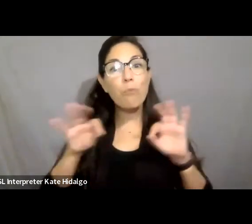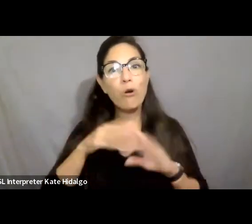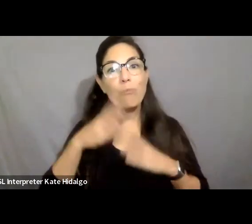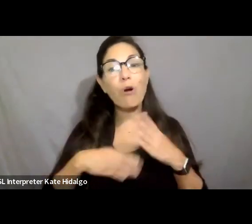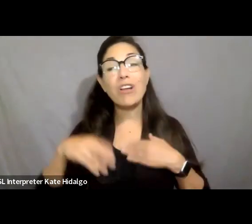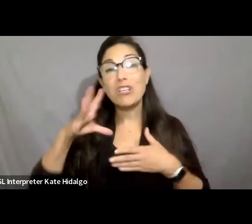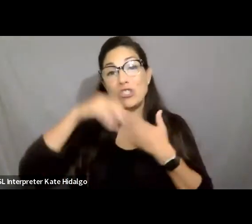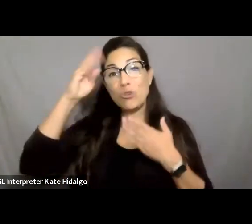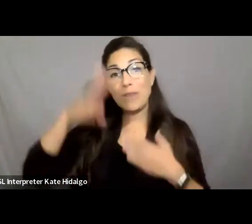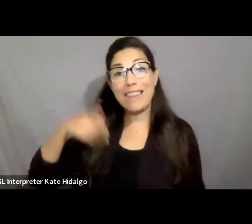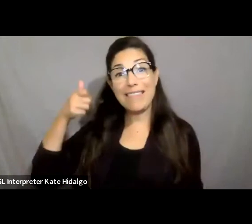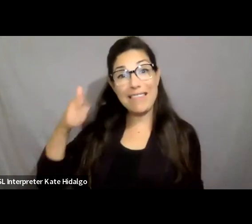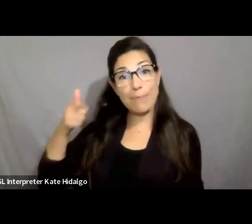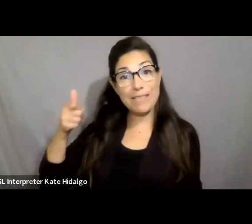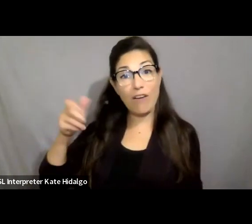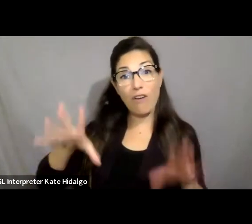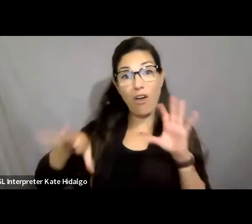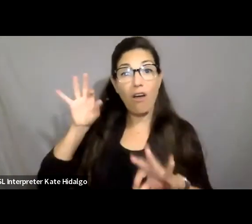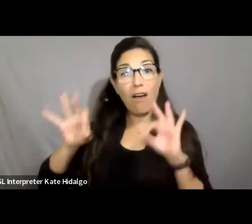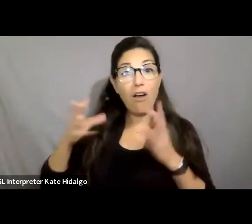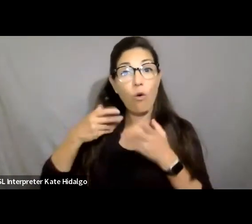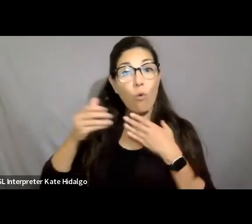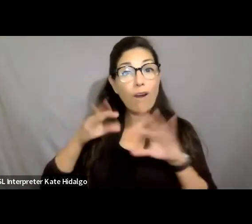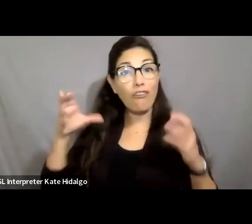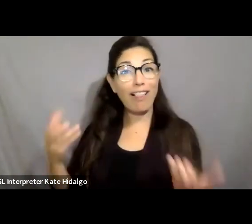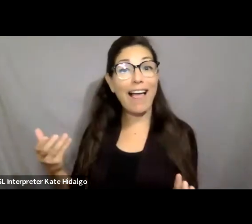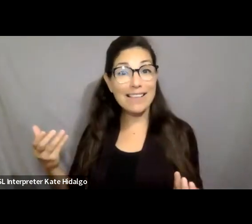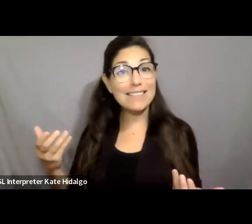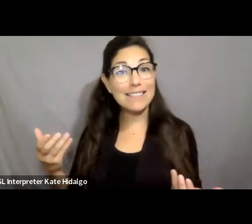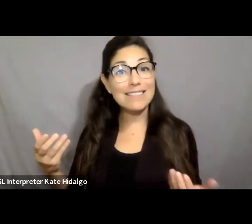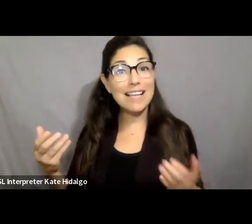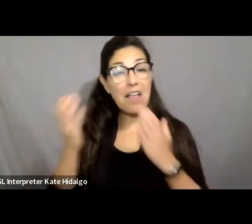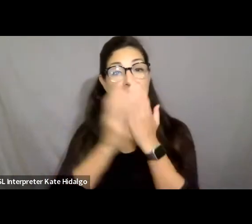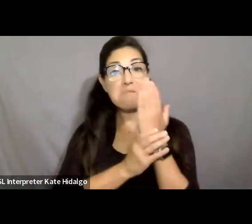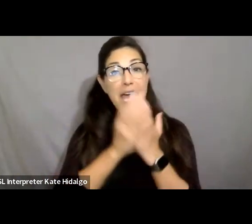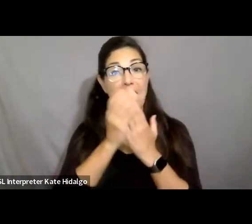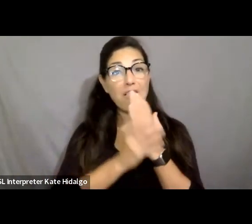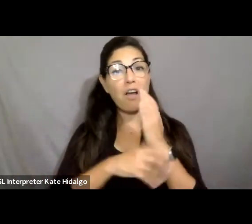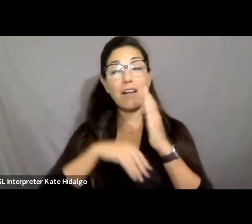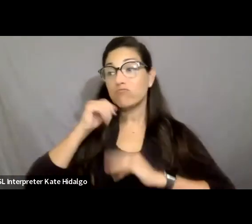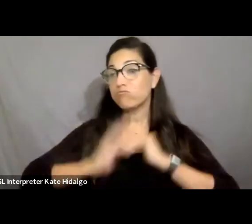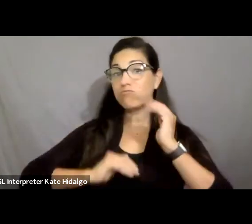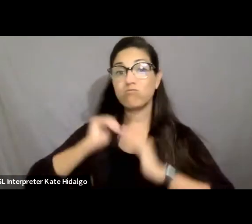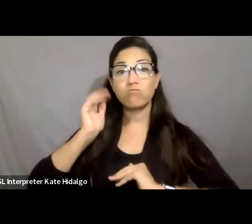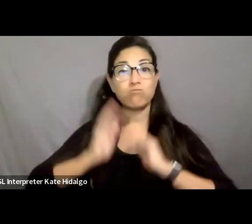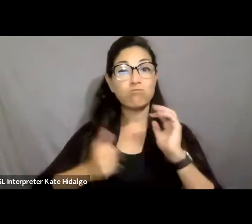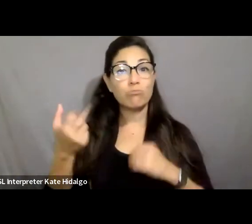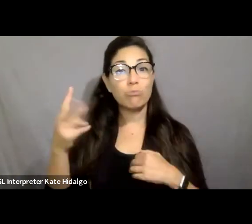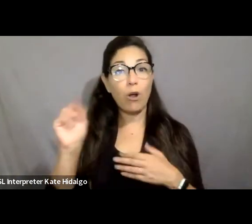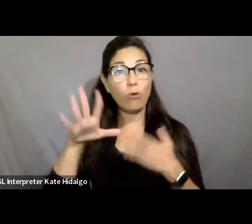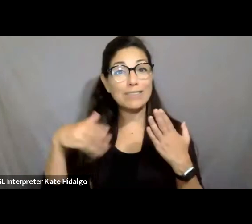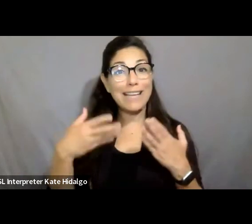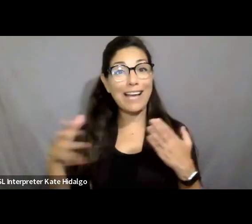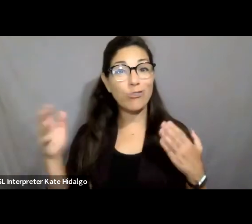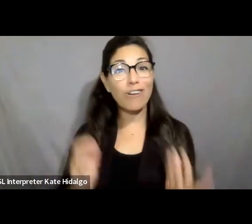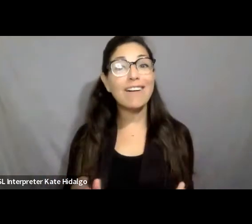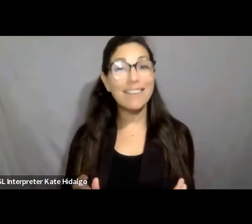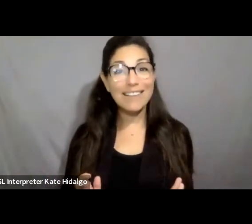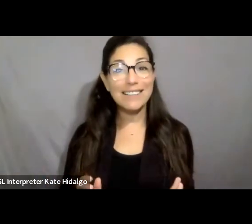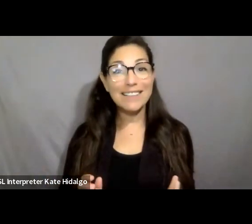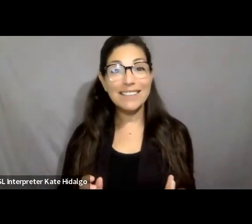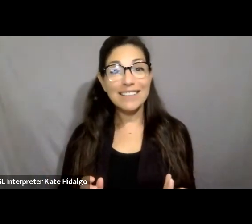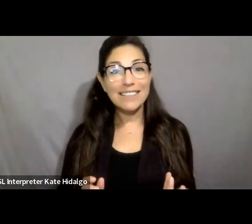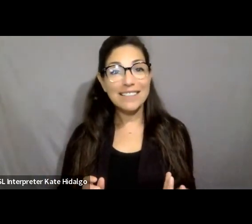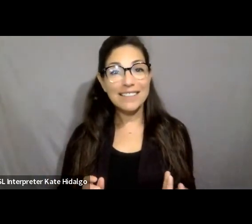gets to choose from a variety of courses that are in the course catalog, and they build a unique schedule for themselves. And